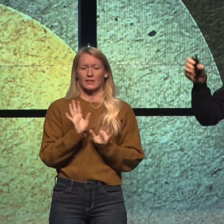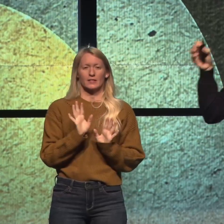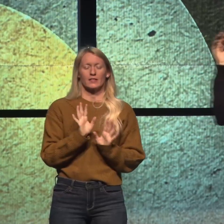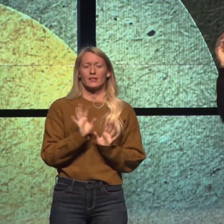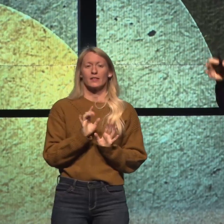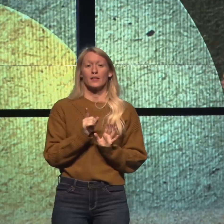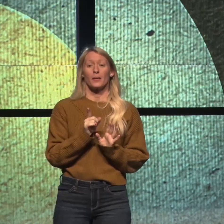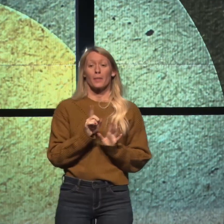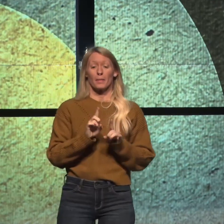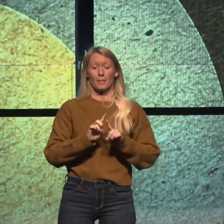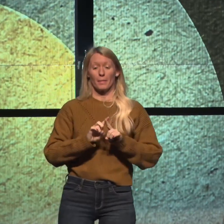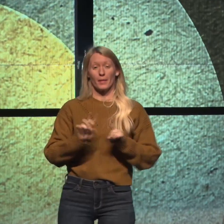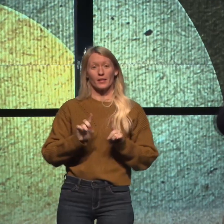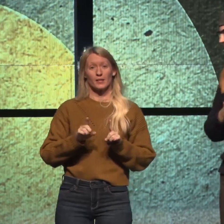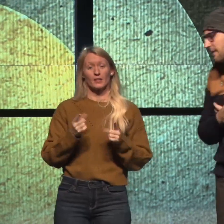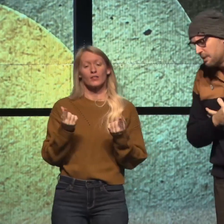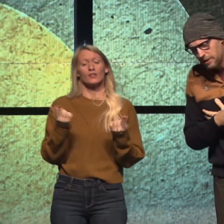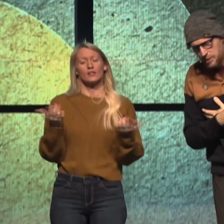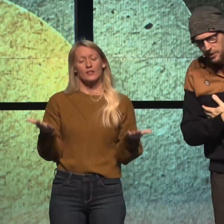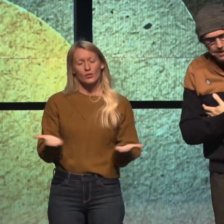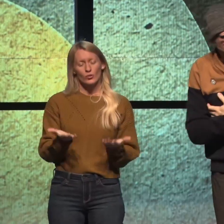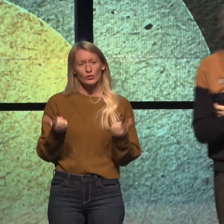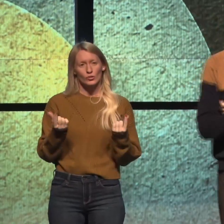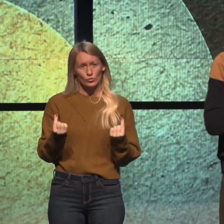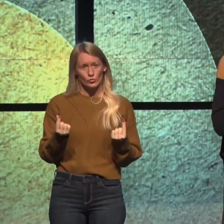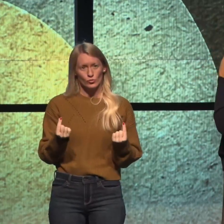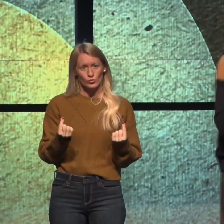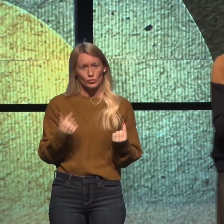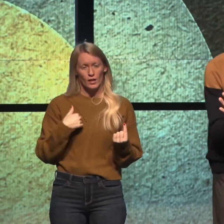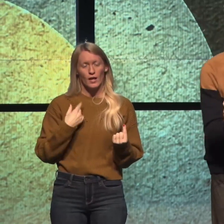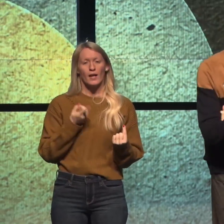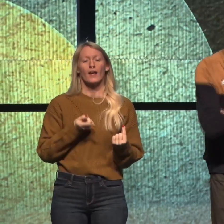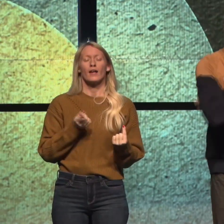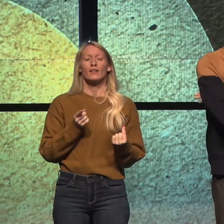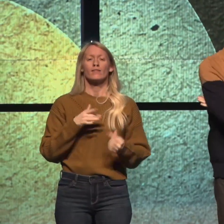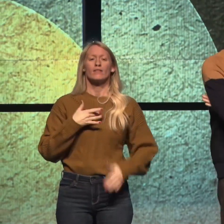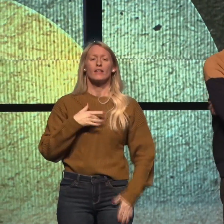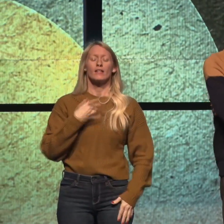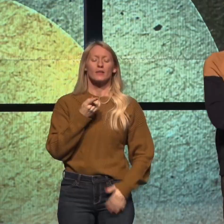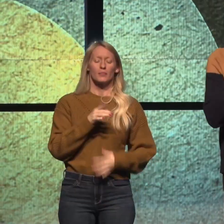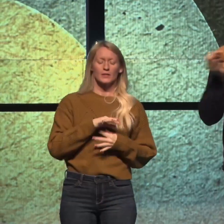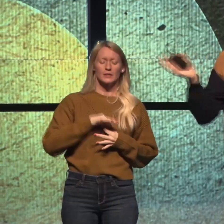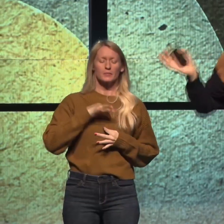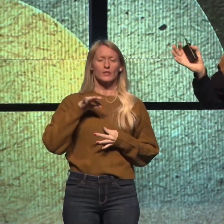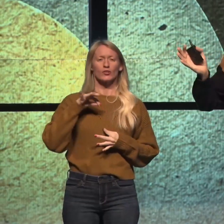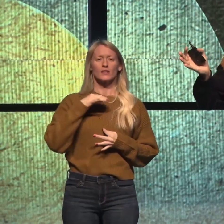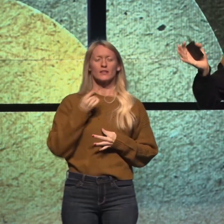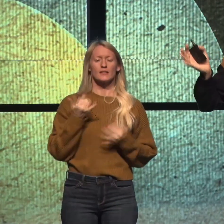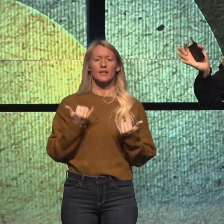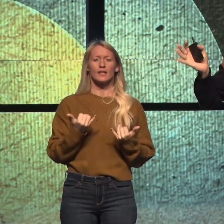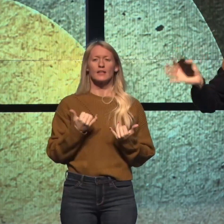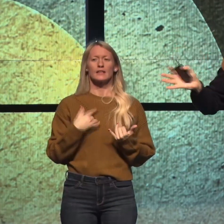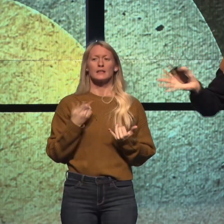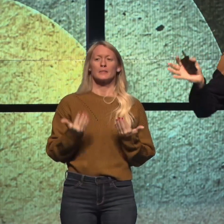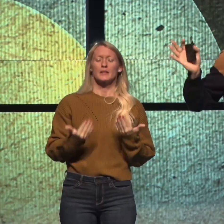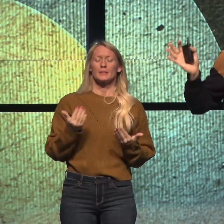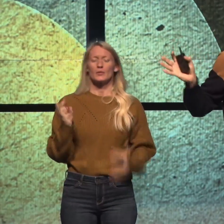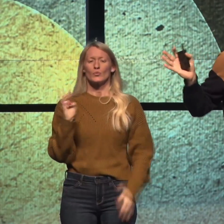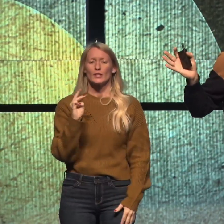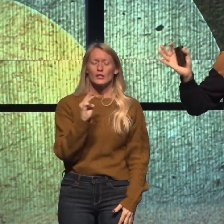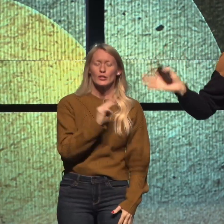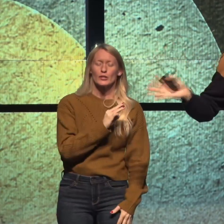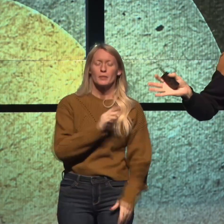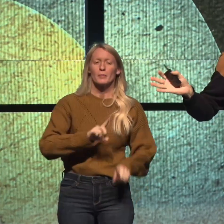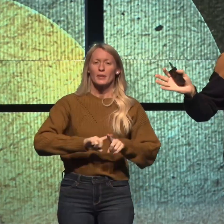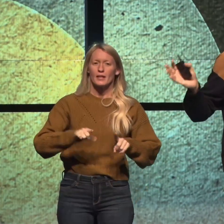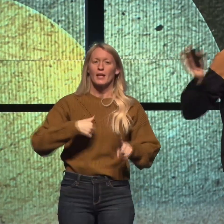But here's what we're gonna do, because I really felt this in my spirit today, and this is gonna seem weird, and I don't. It's just gonna be weird, but I think